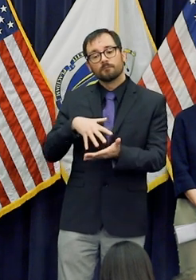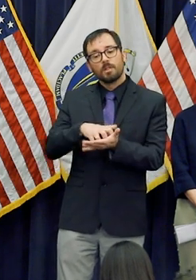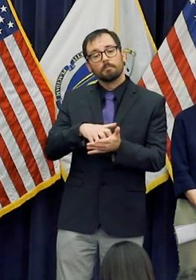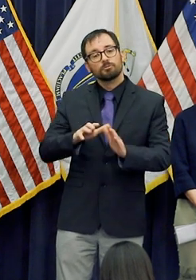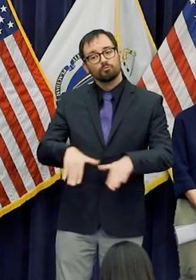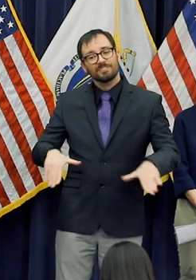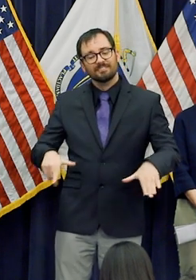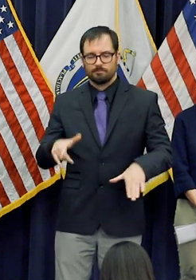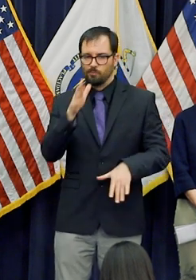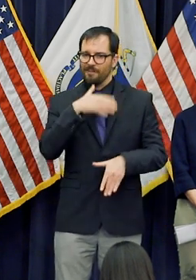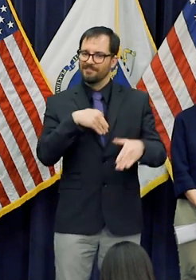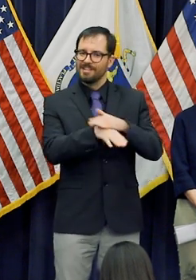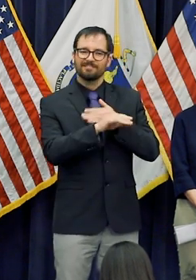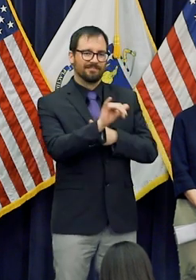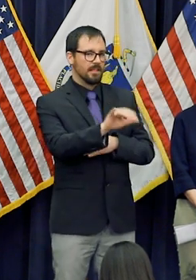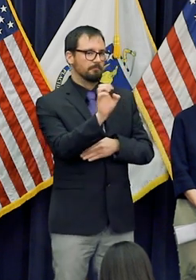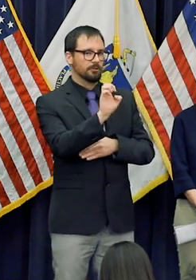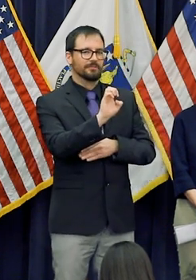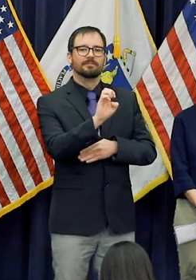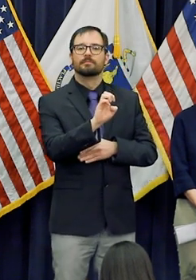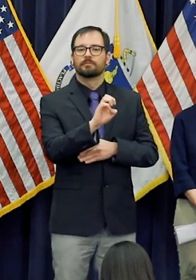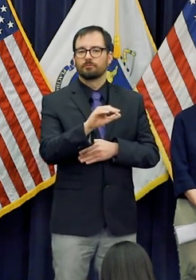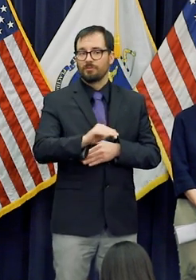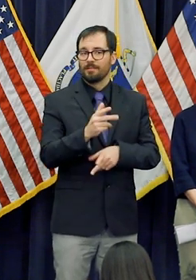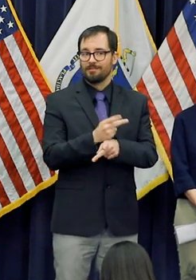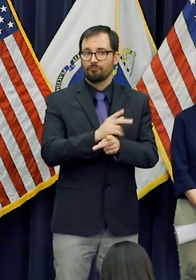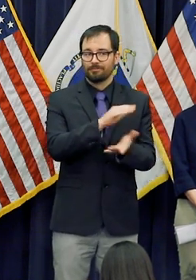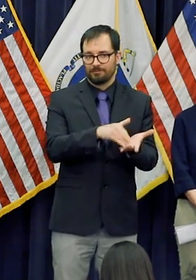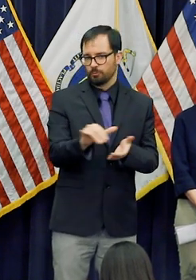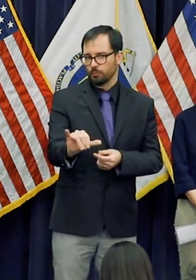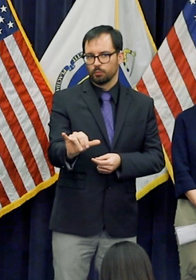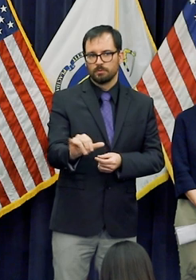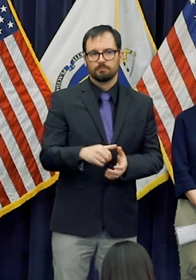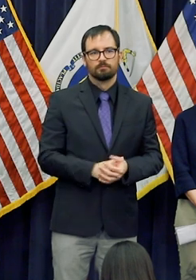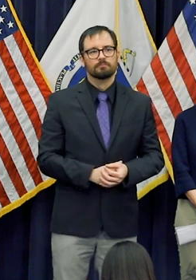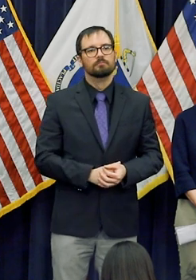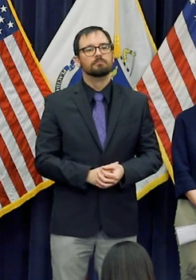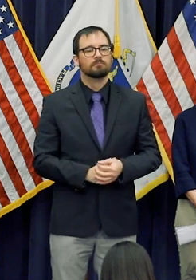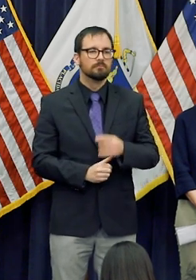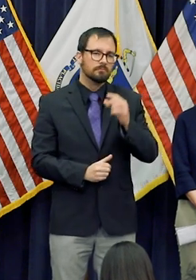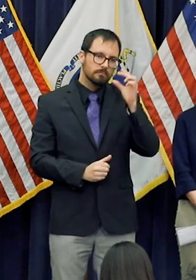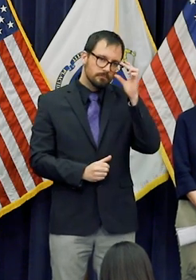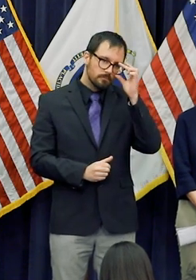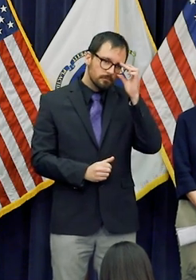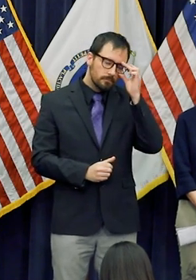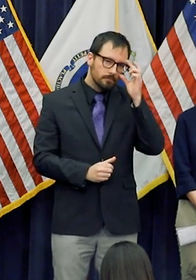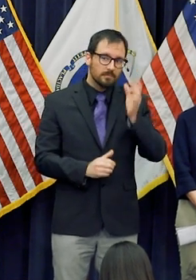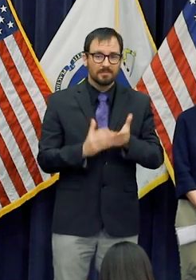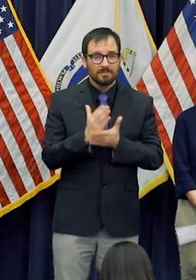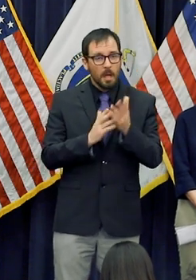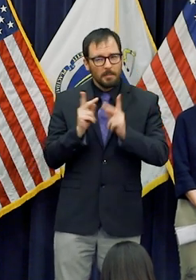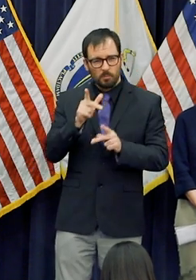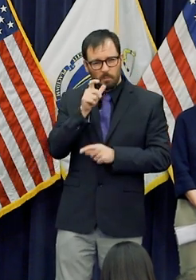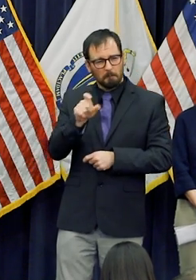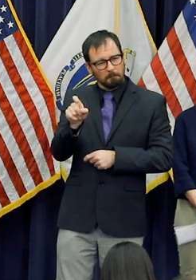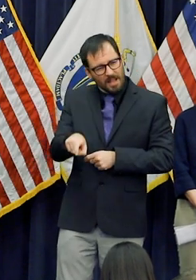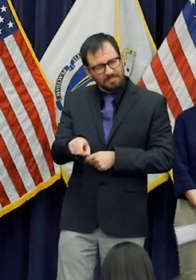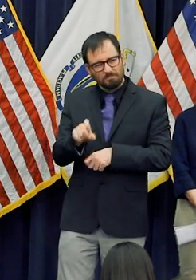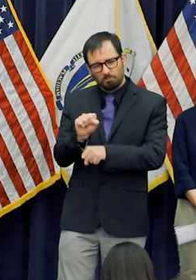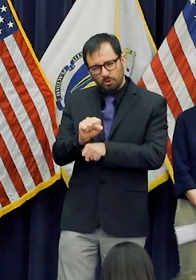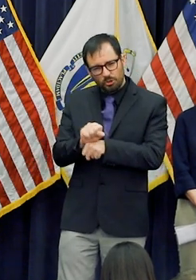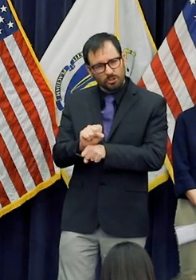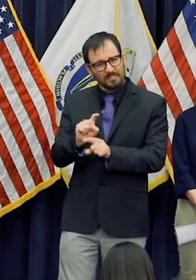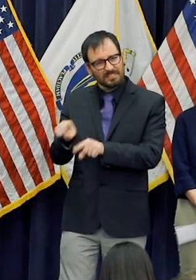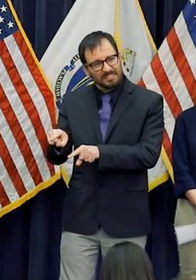must go to work but aren't necessarily emergency personnel available as well. These emergency child care programs will